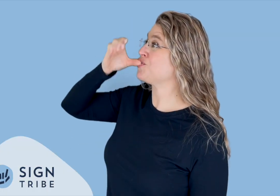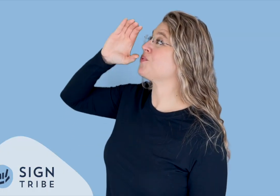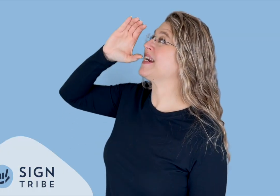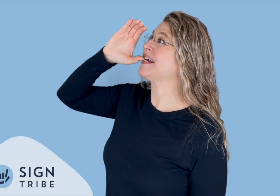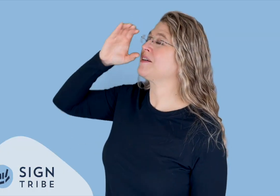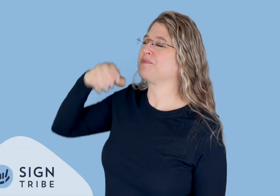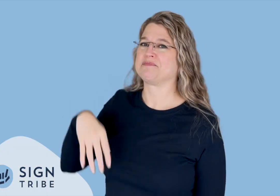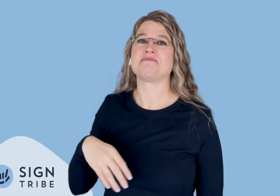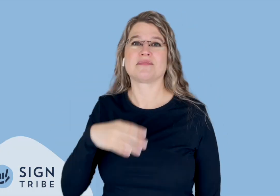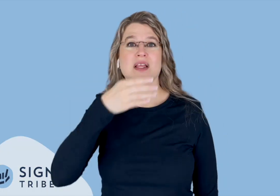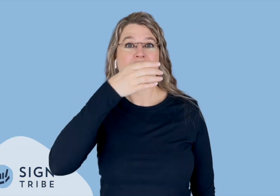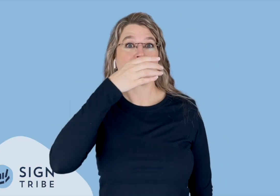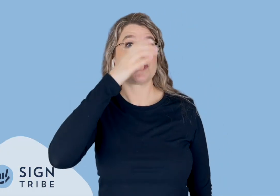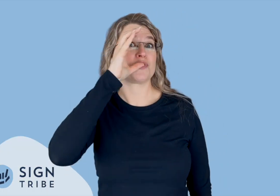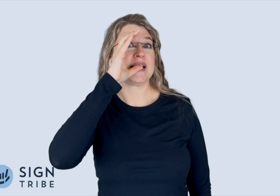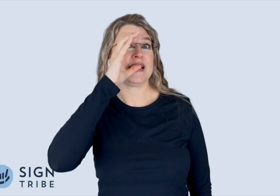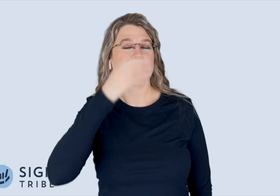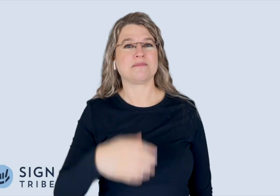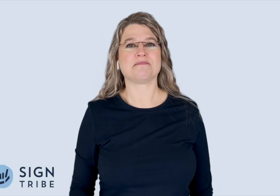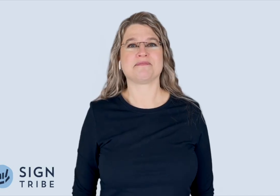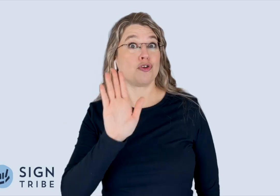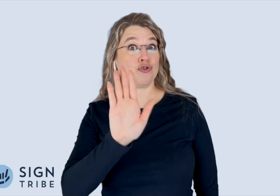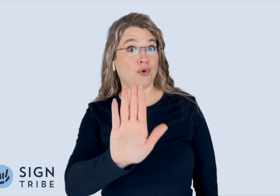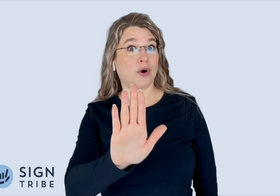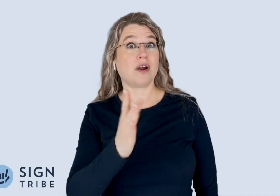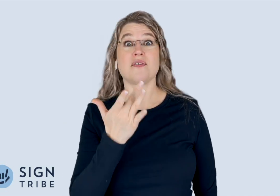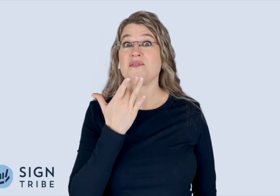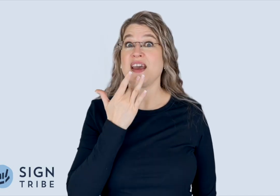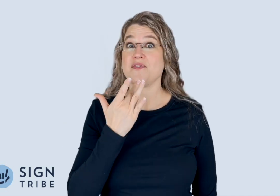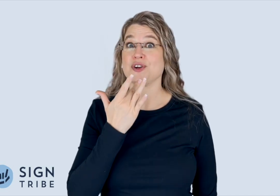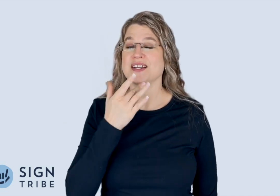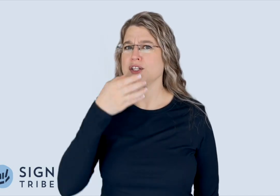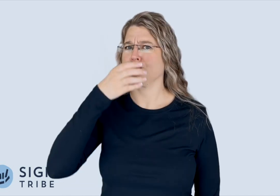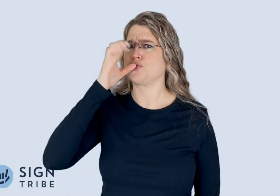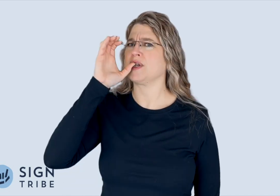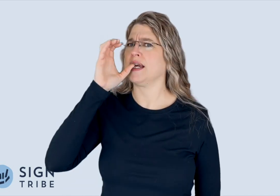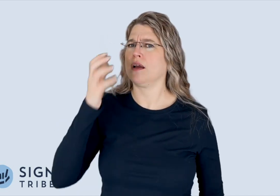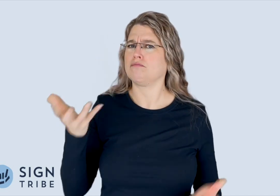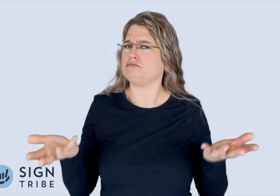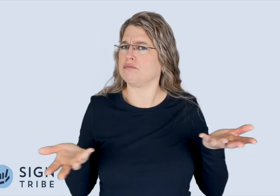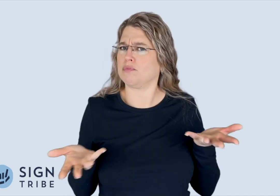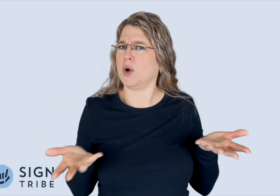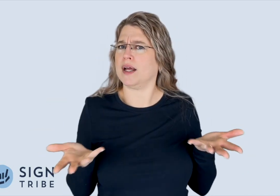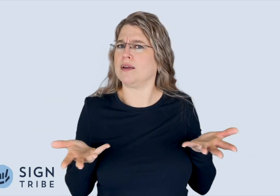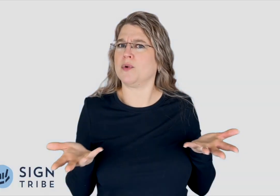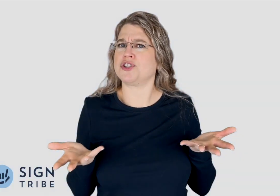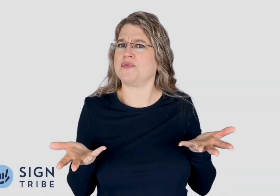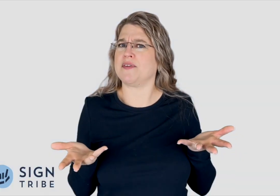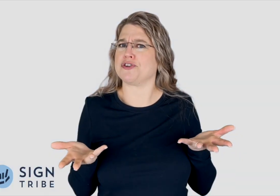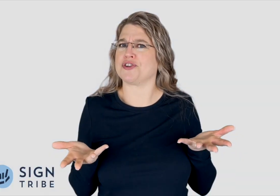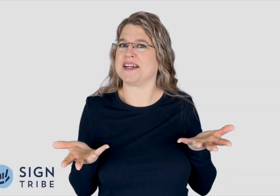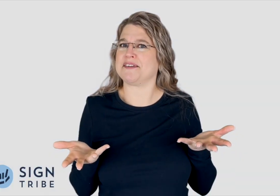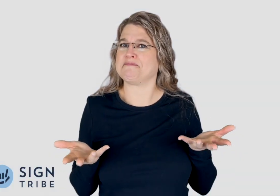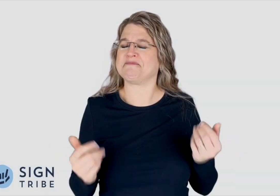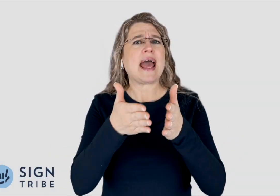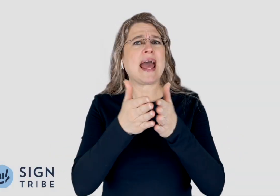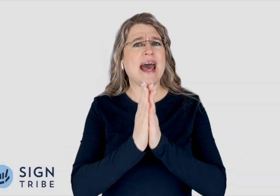Drink. Drink. Your favorite drink. What? What's your favorite drink?